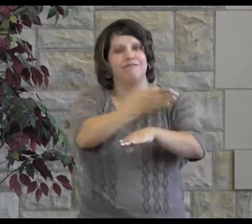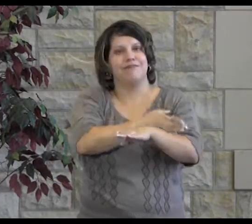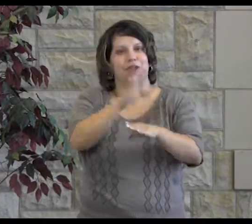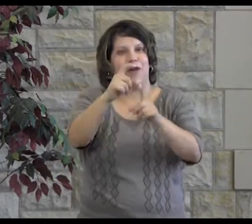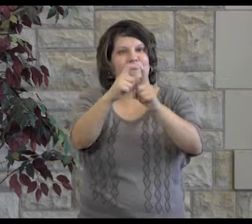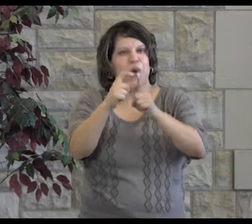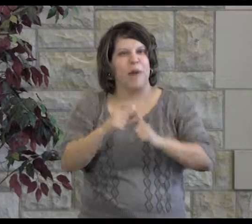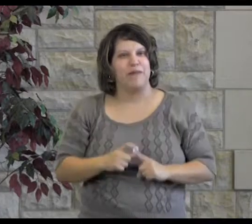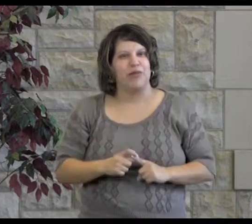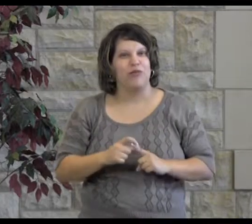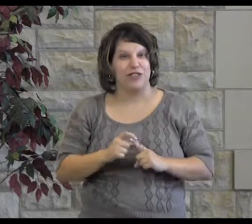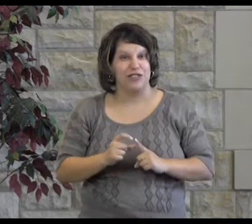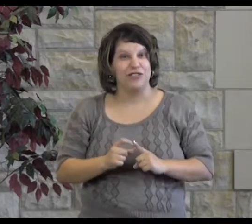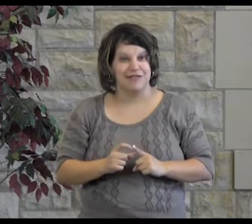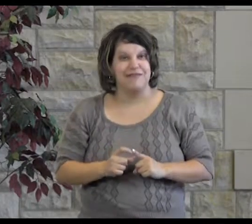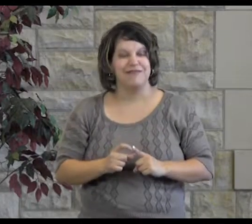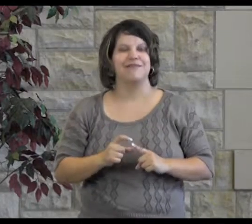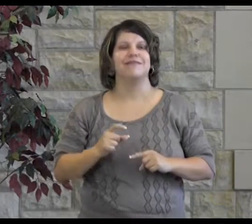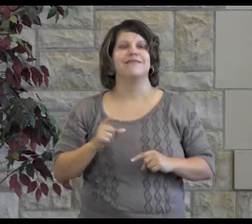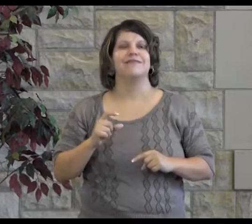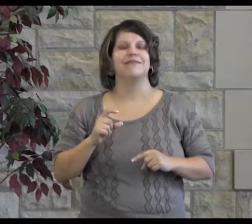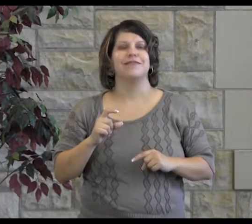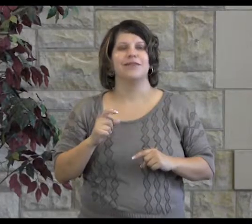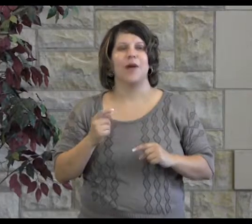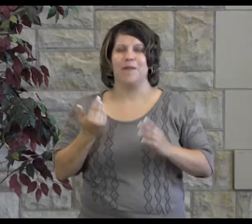environment. And again, it'll improve upon their vocabulary in doing so.